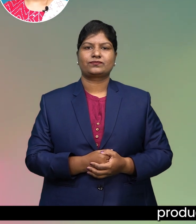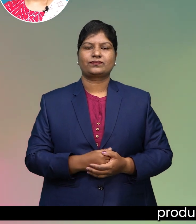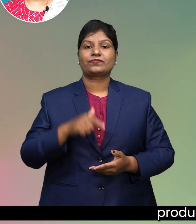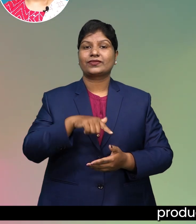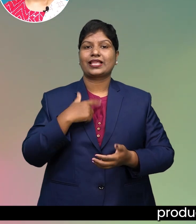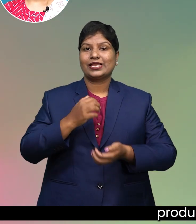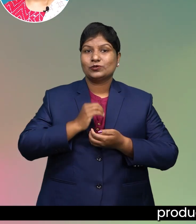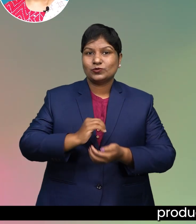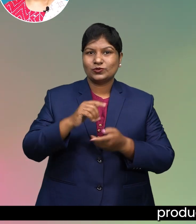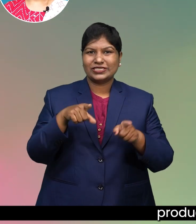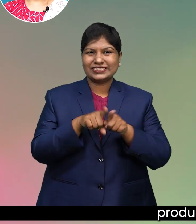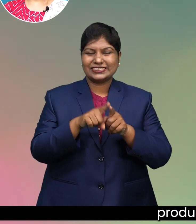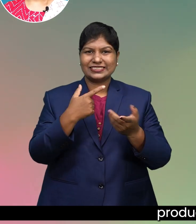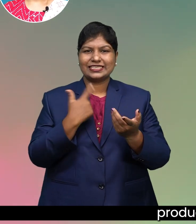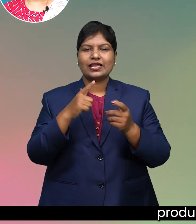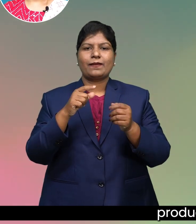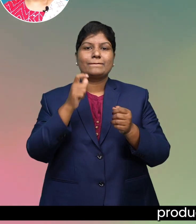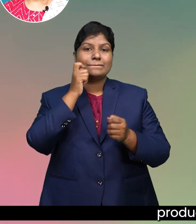producing male gametes